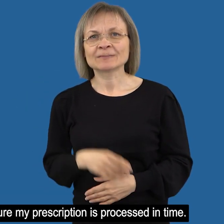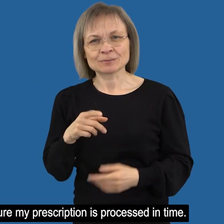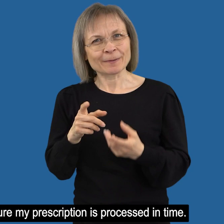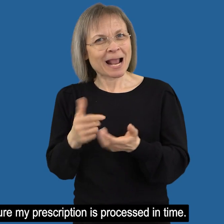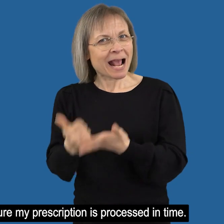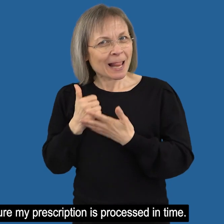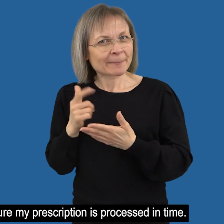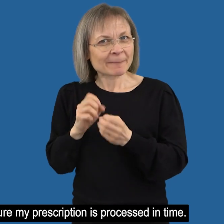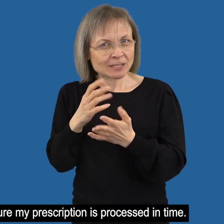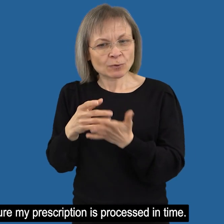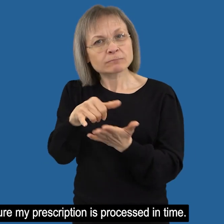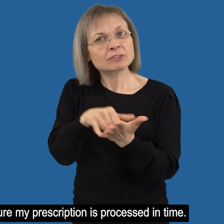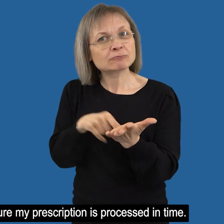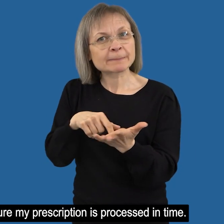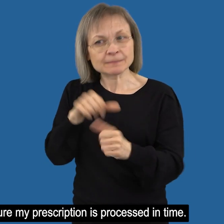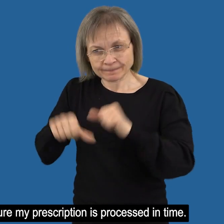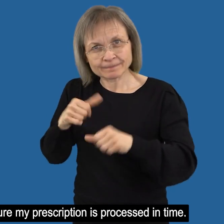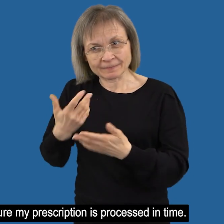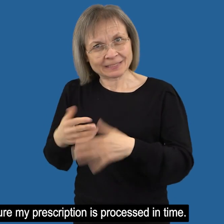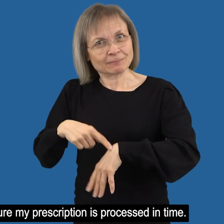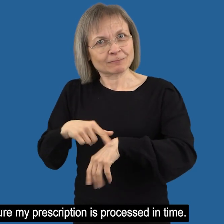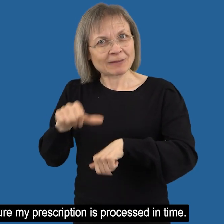This will make sure my prescription is processed in time.